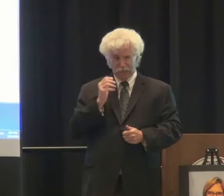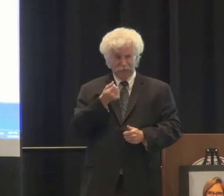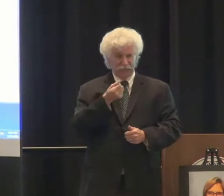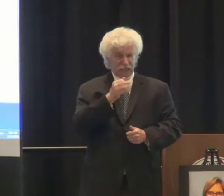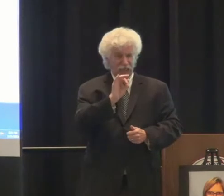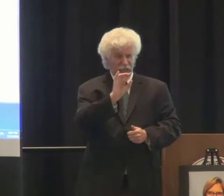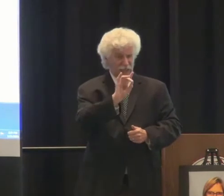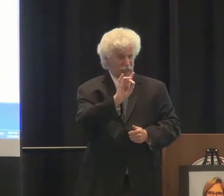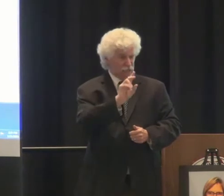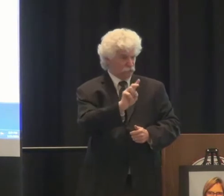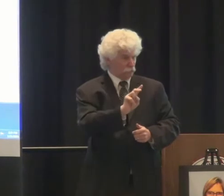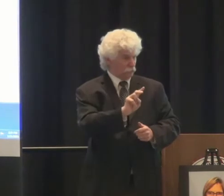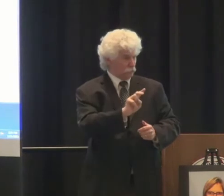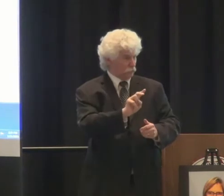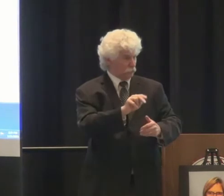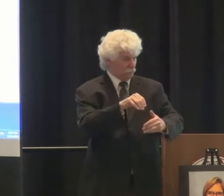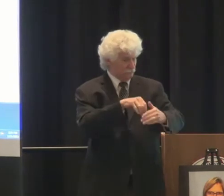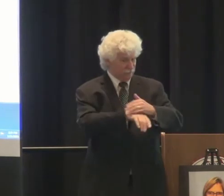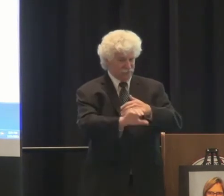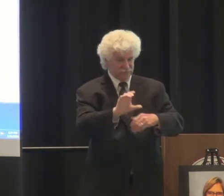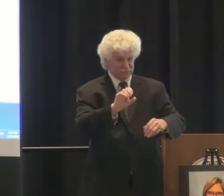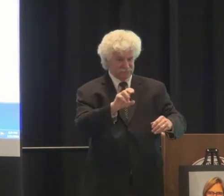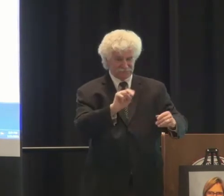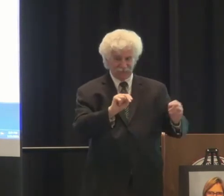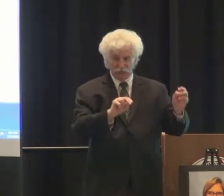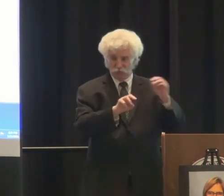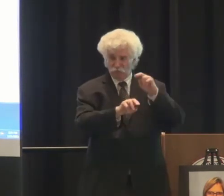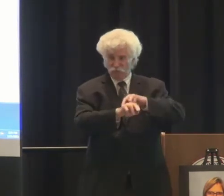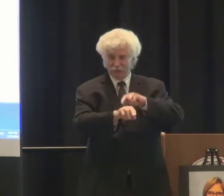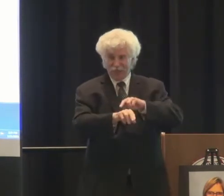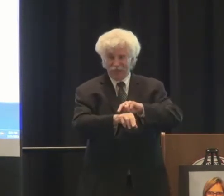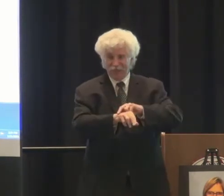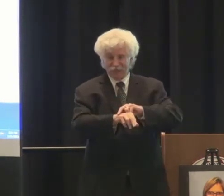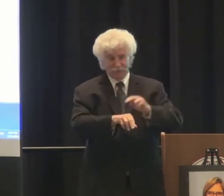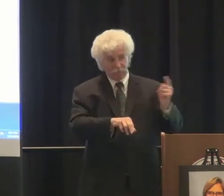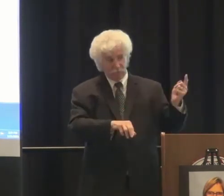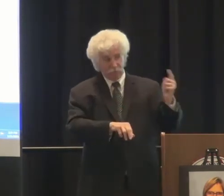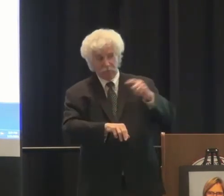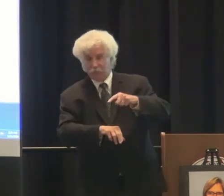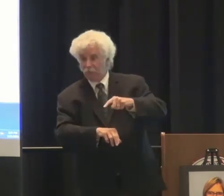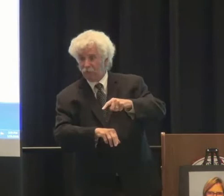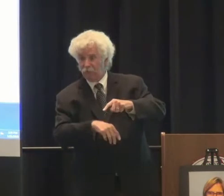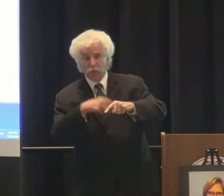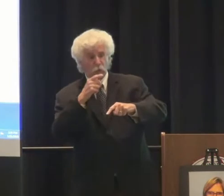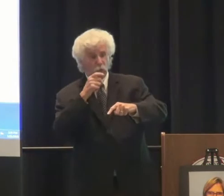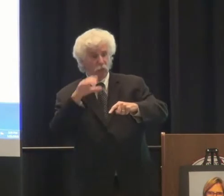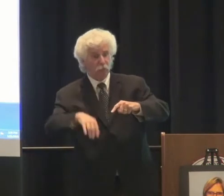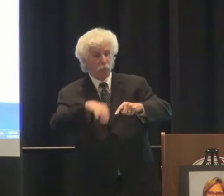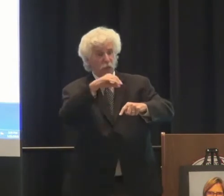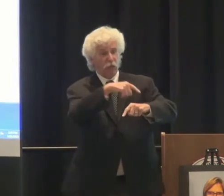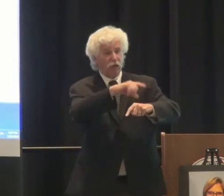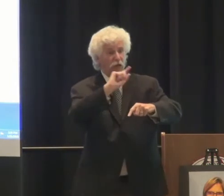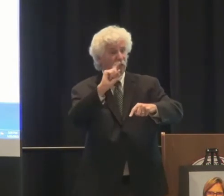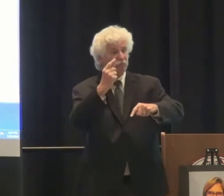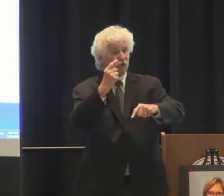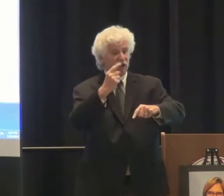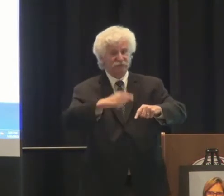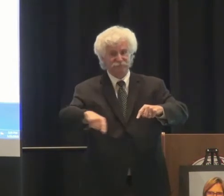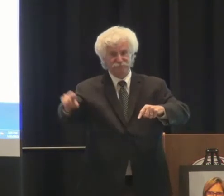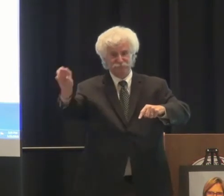I've known this boy, I can say that. He was a boy when he got here in 1982, right around the time Roxanne